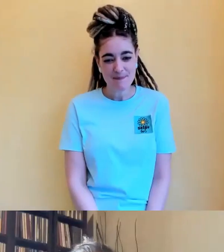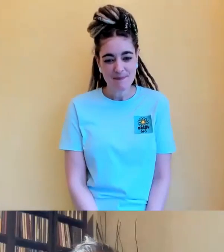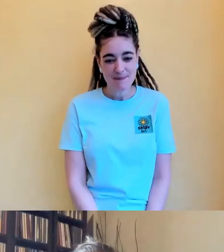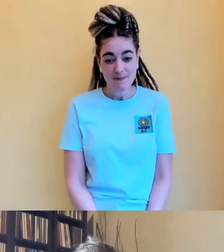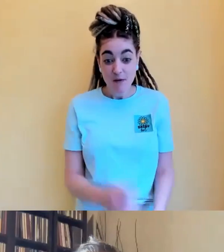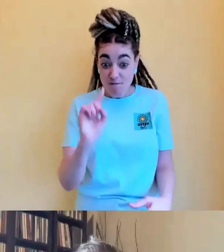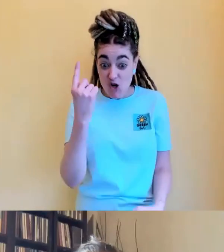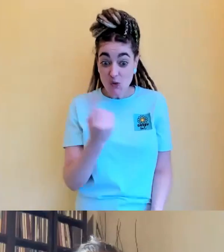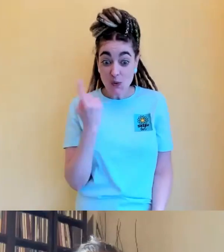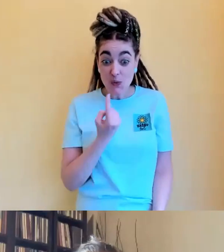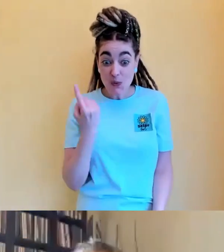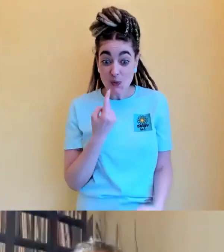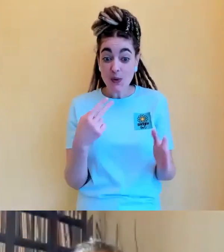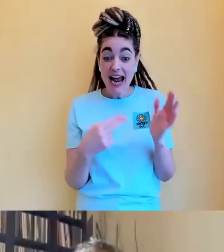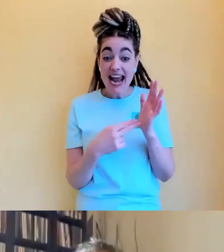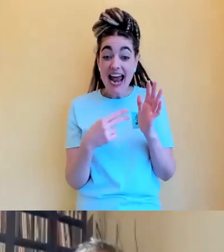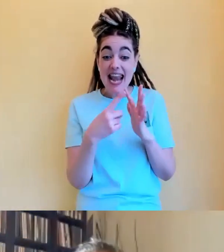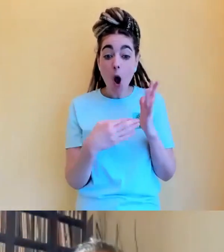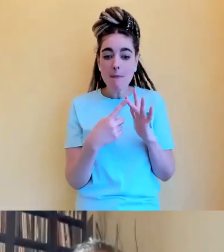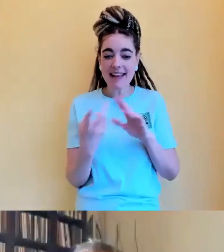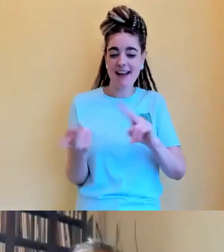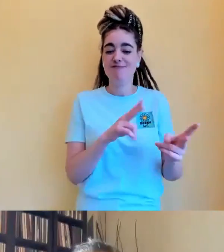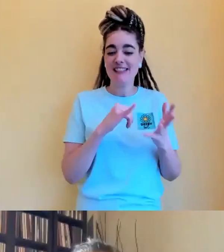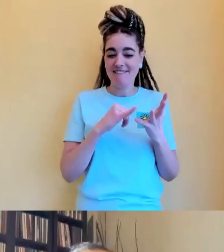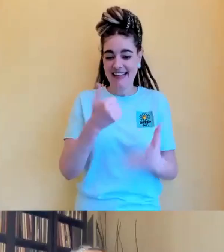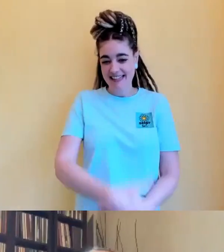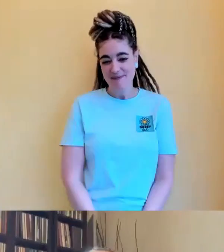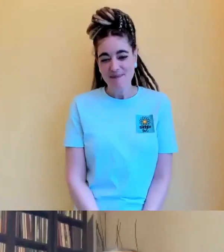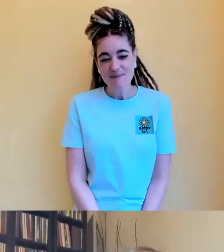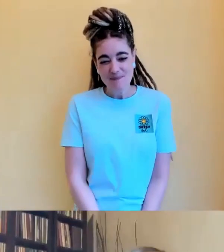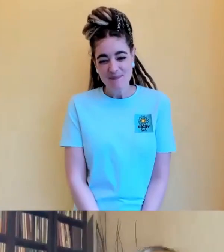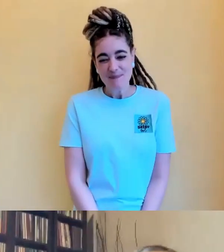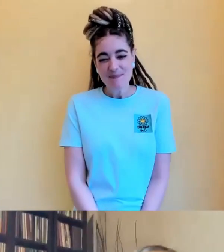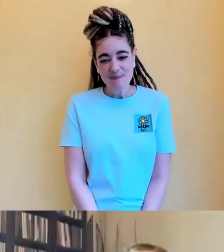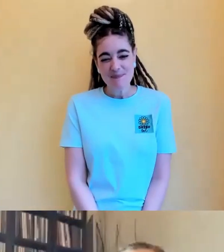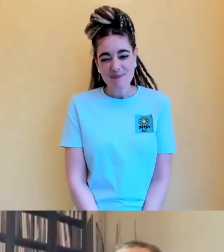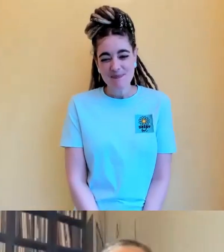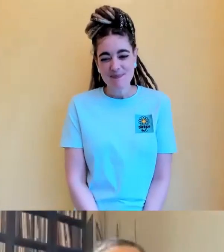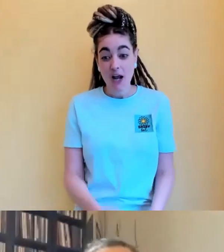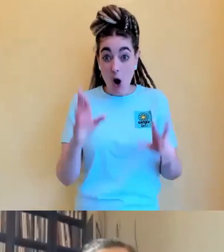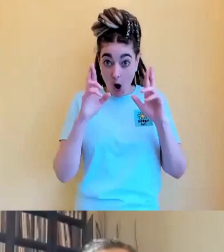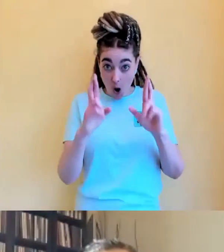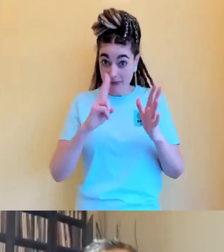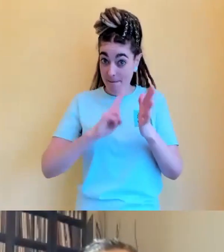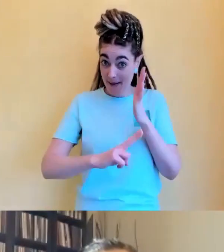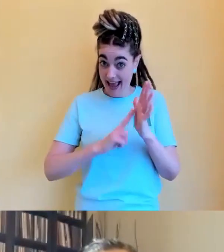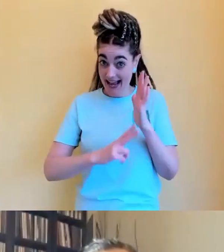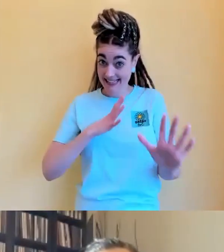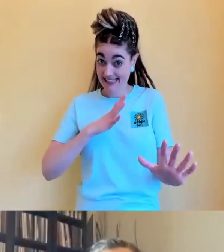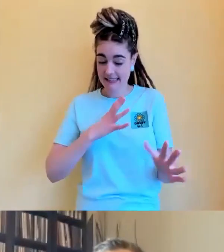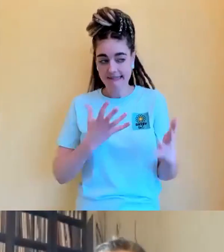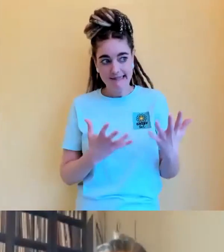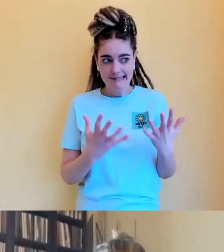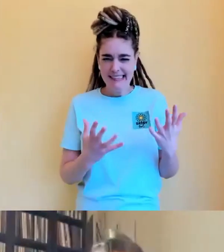Who wants to go first? Naomi, you go first, and then I'll go over to Stephanie. Okay. So hopes and plans. I mean, what feels odd about this year is